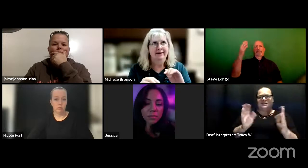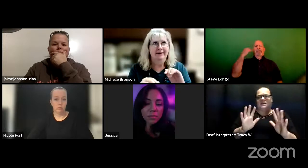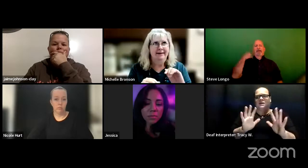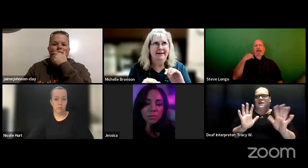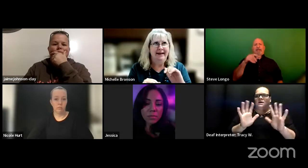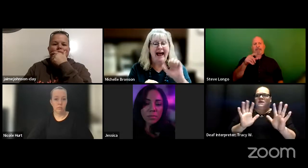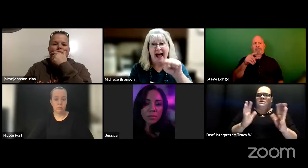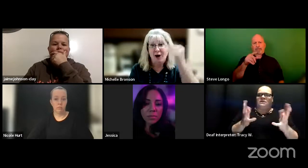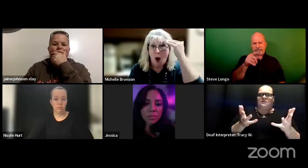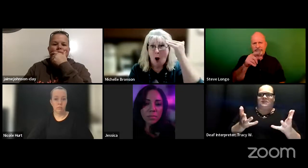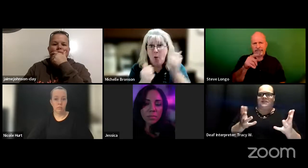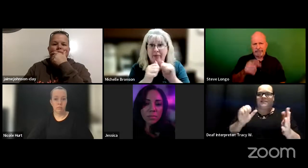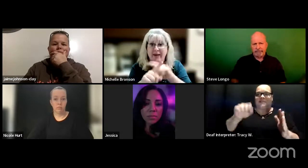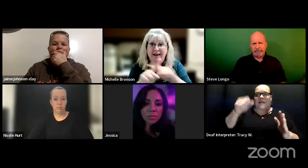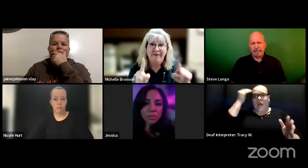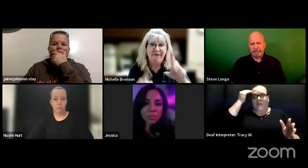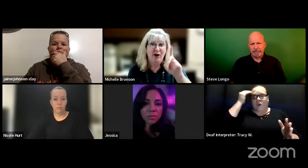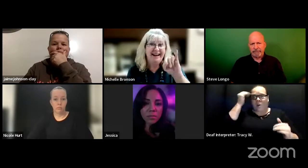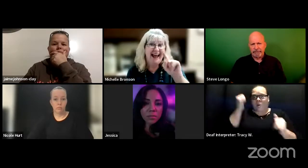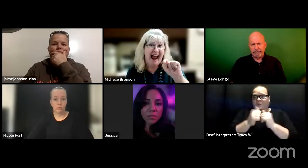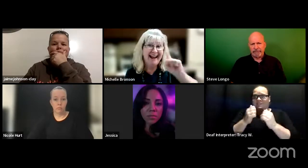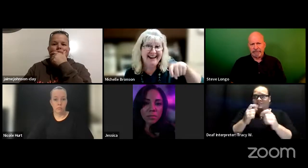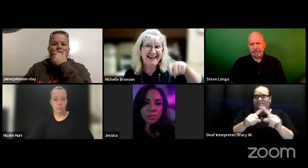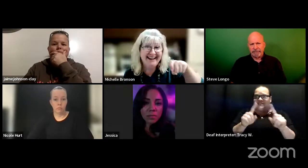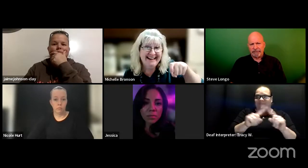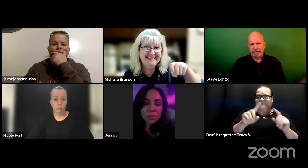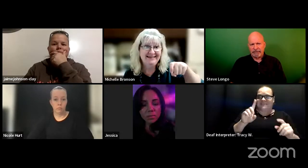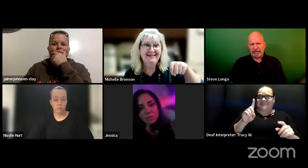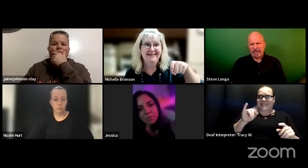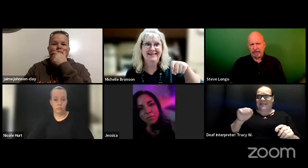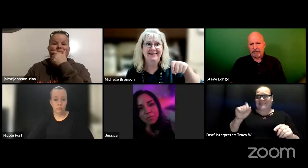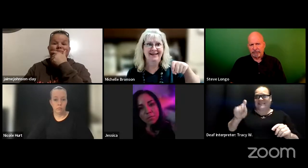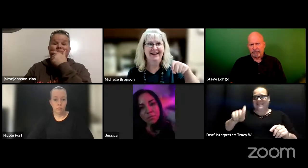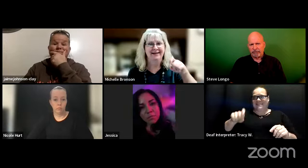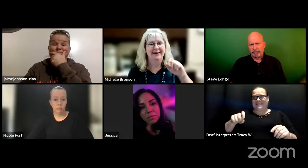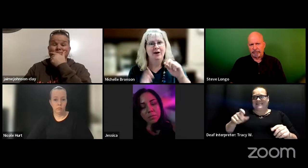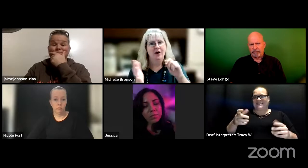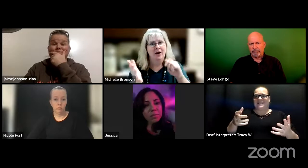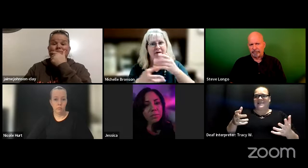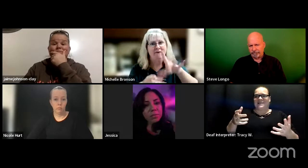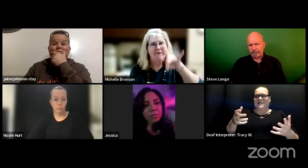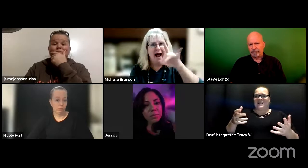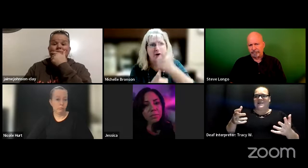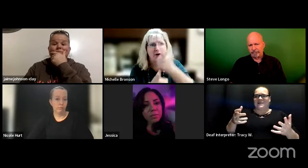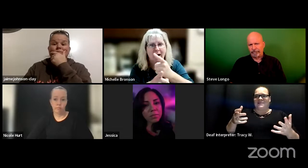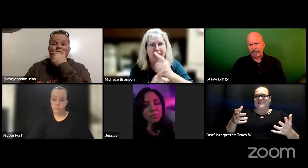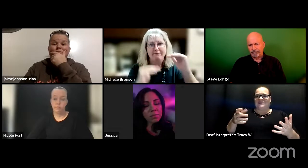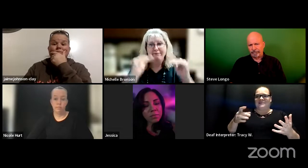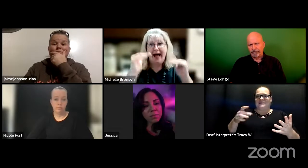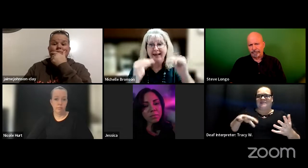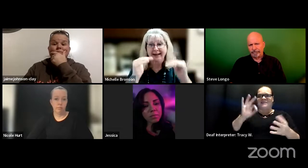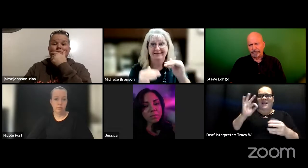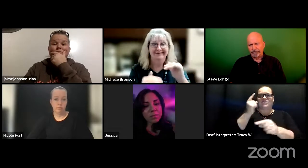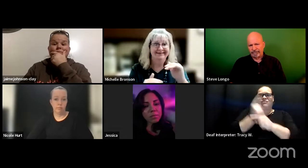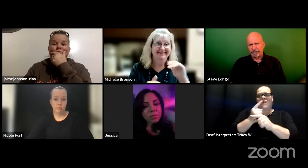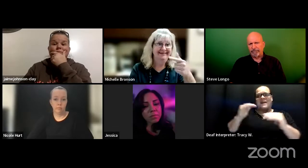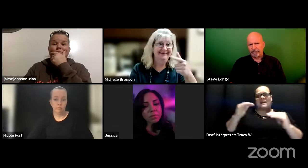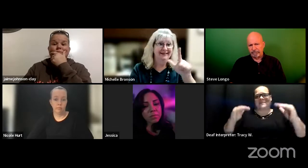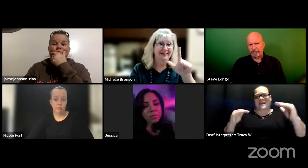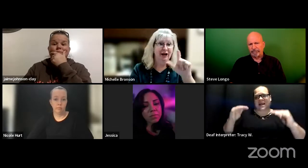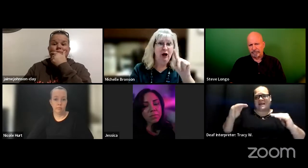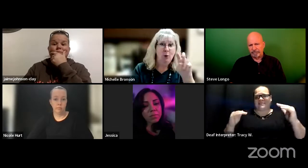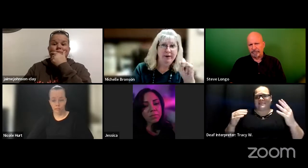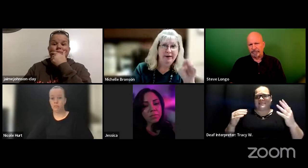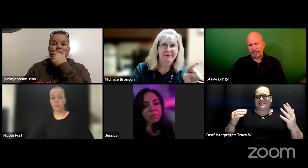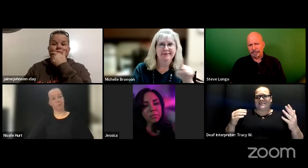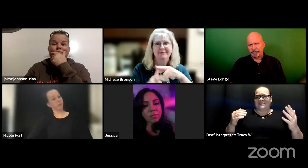pick up, bring to the fairgrounds and sell. And then with considering different dietary needs,